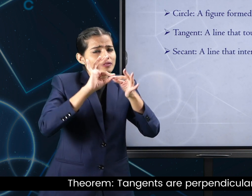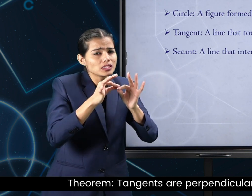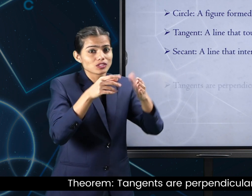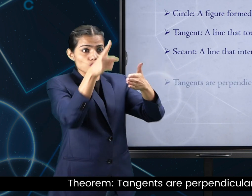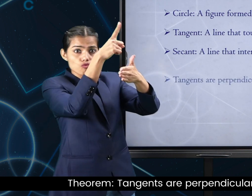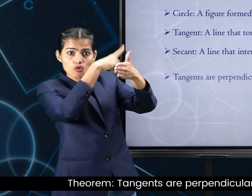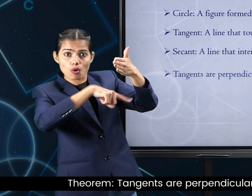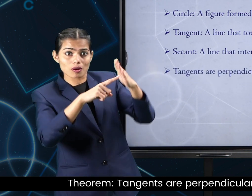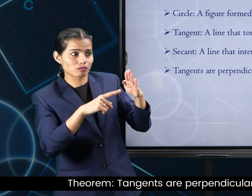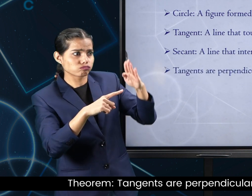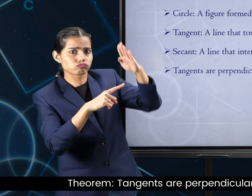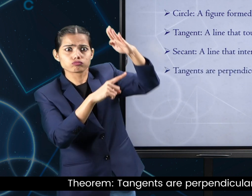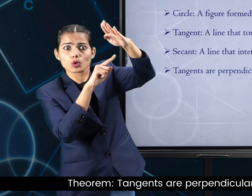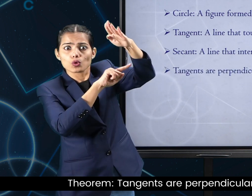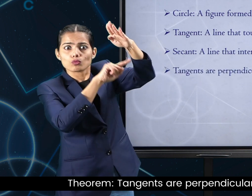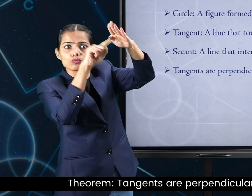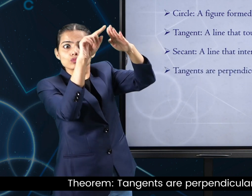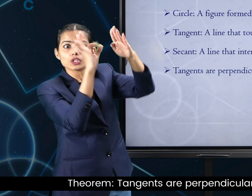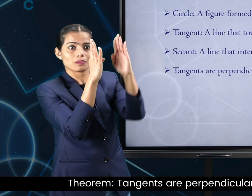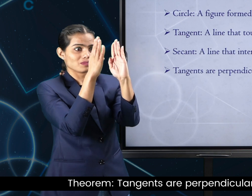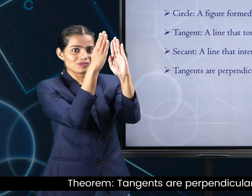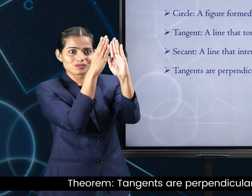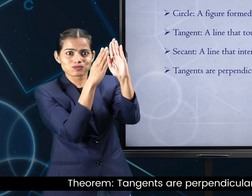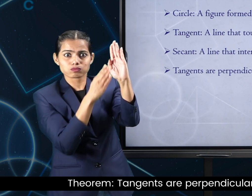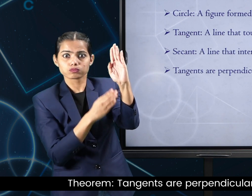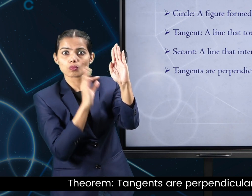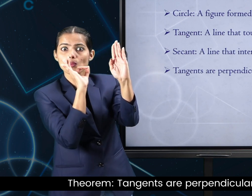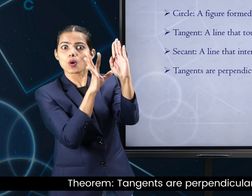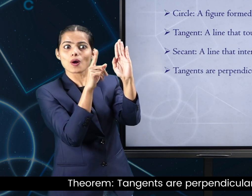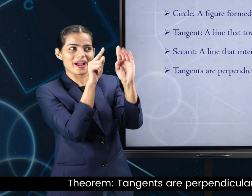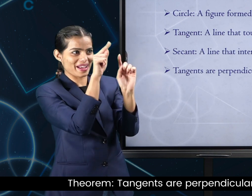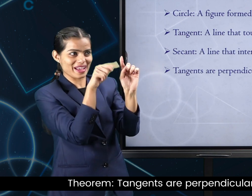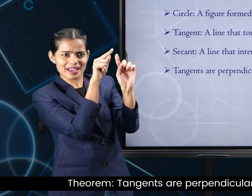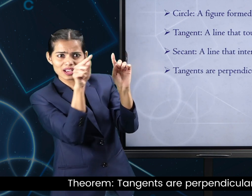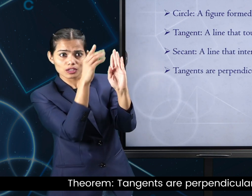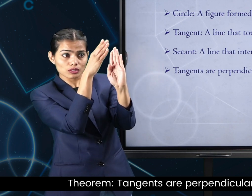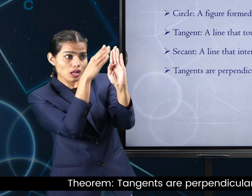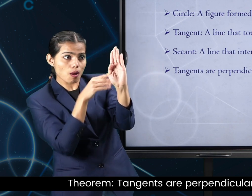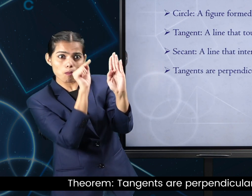Theorem. Tangents are perpendicular to radii at the point of contact.